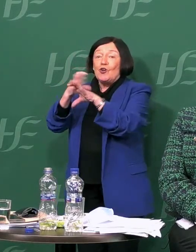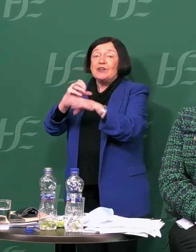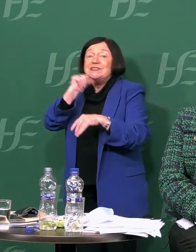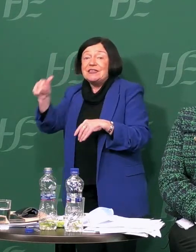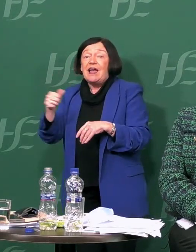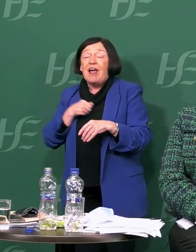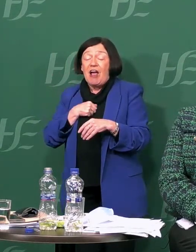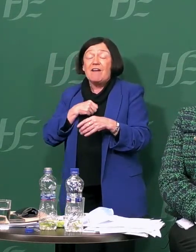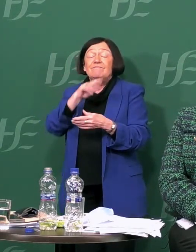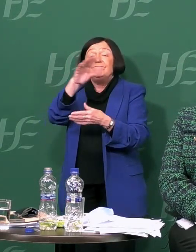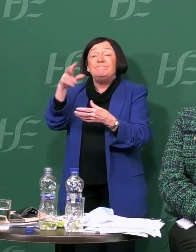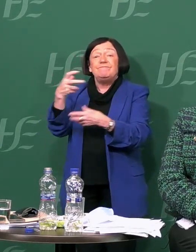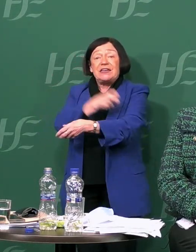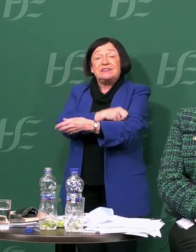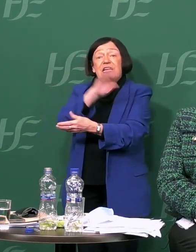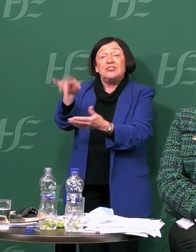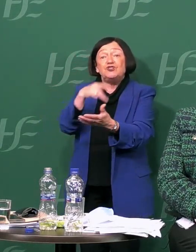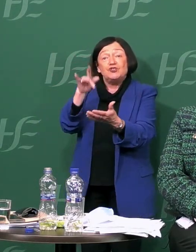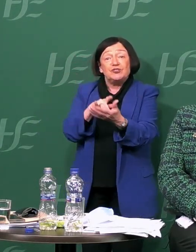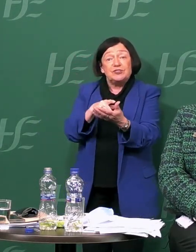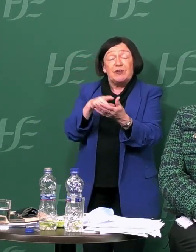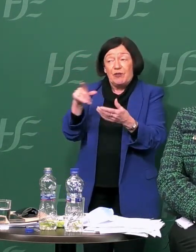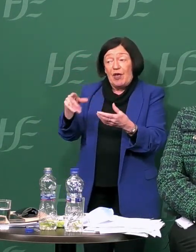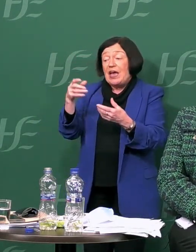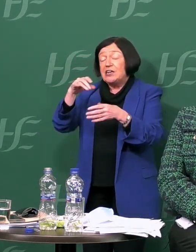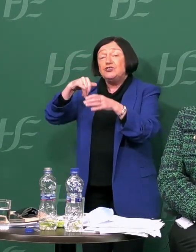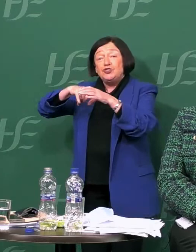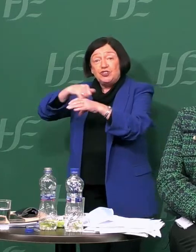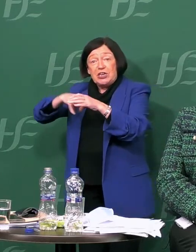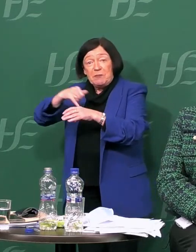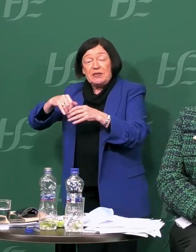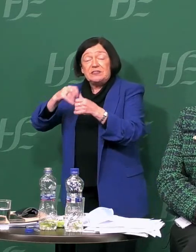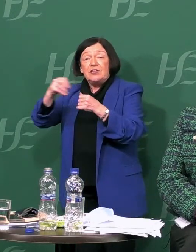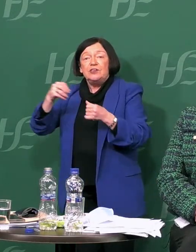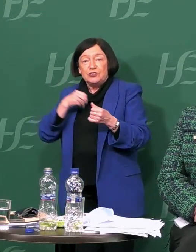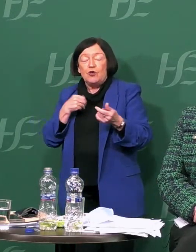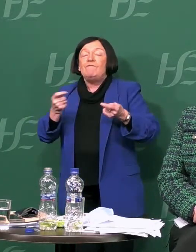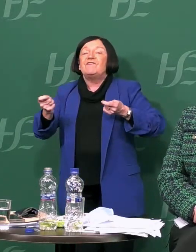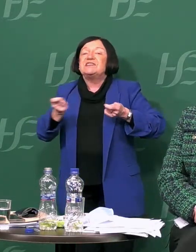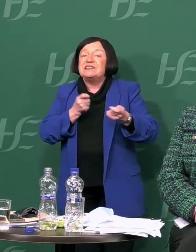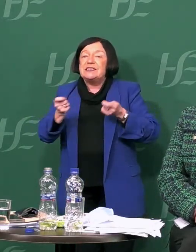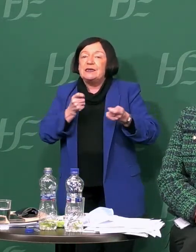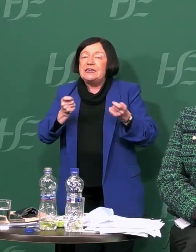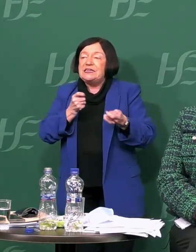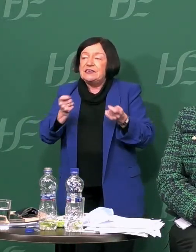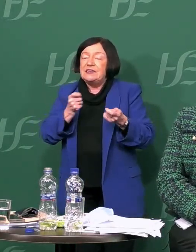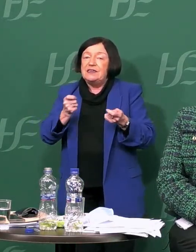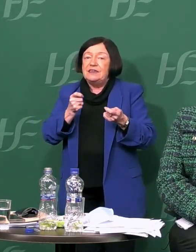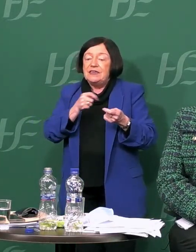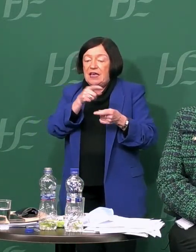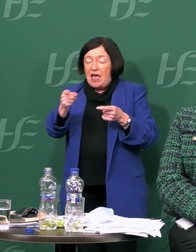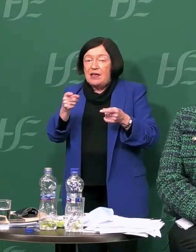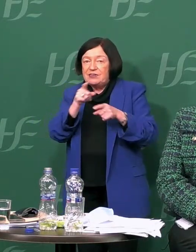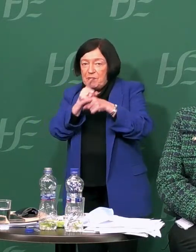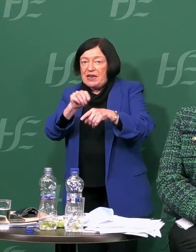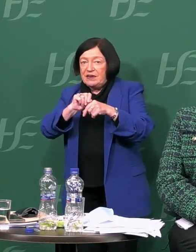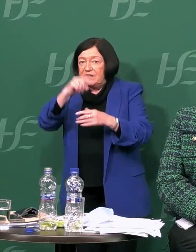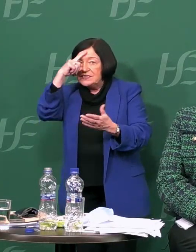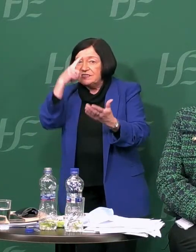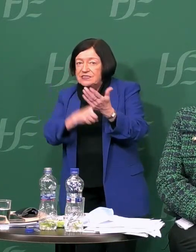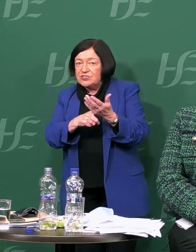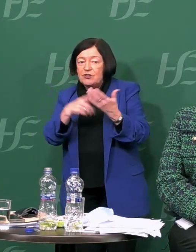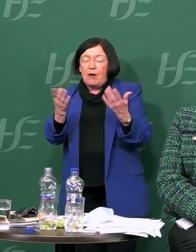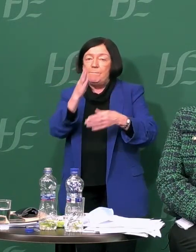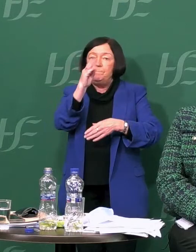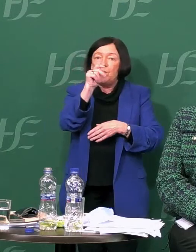our vaccination centres, obviously GPs, pharmacies and others, was to facilitate and meet any decisions, whether it's in terms of boosters